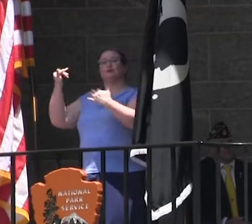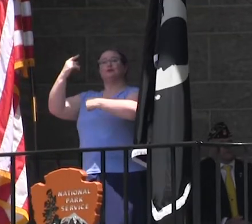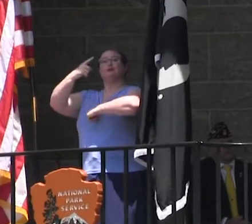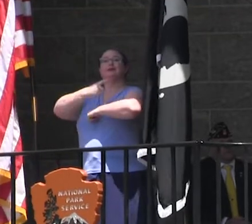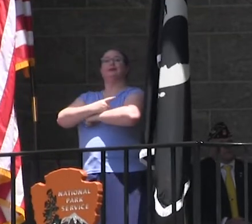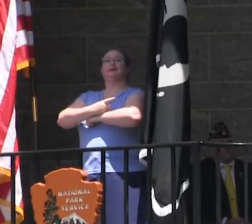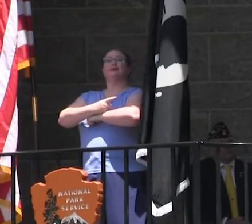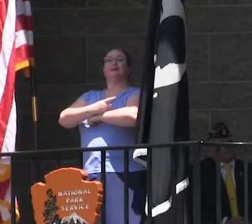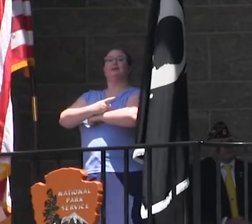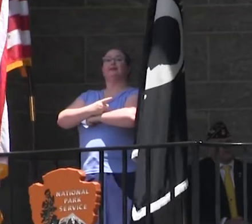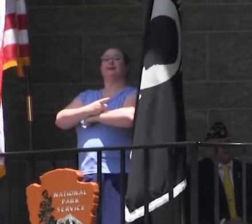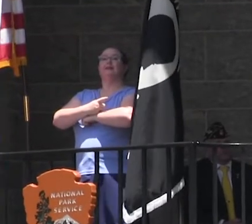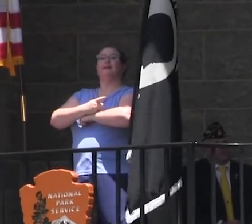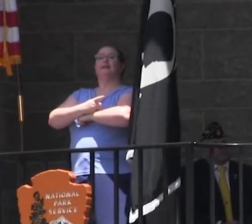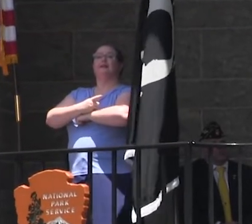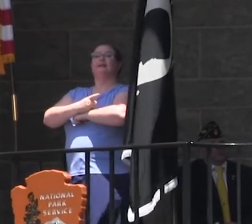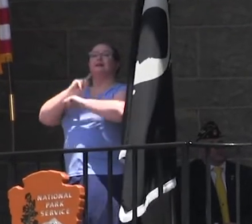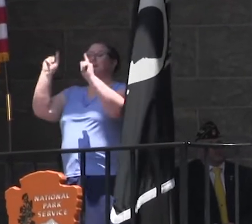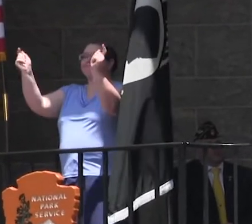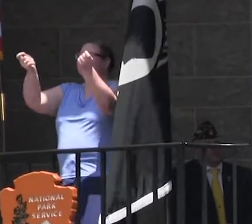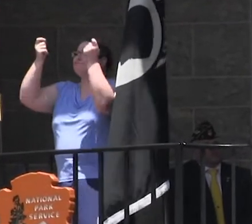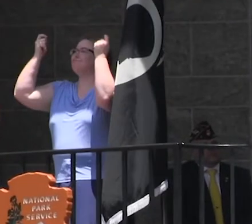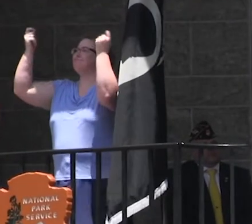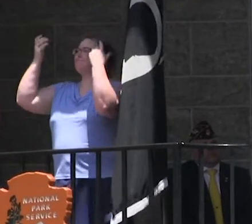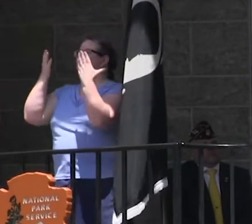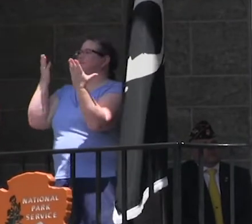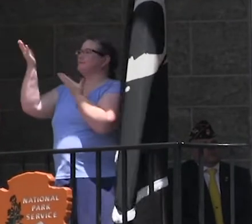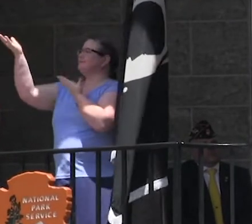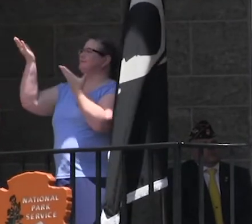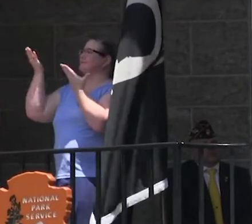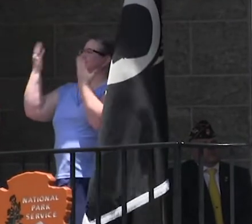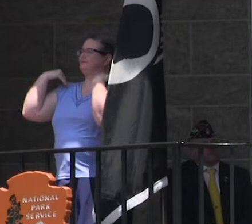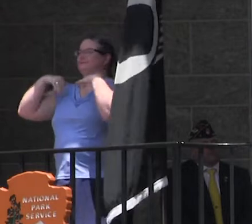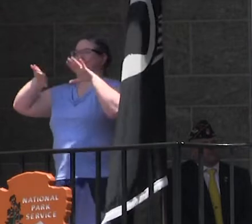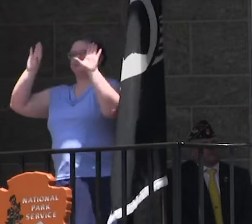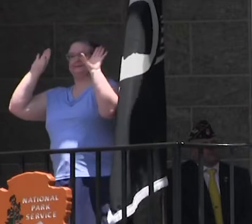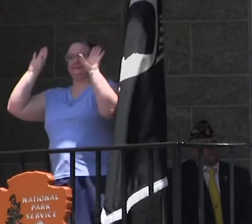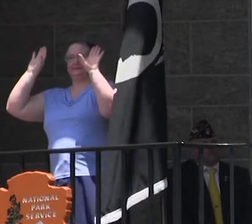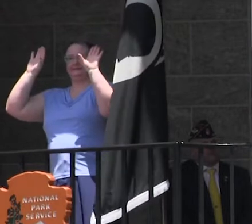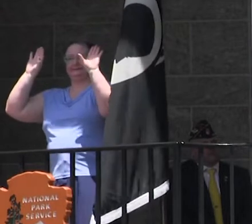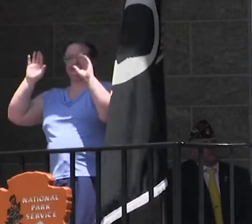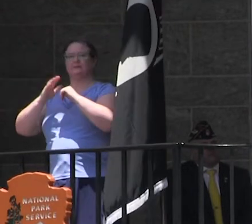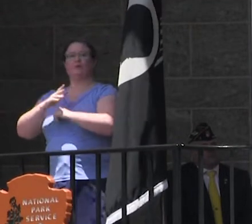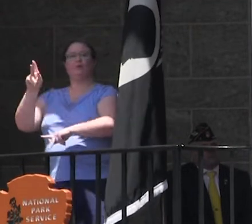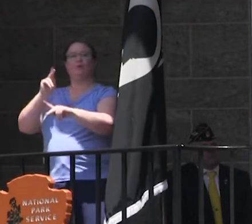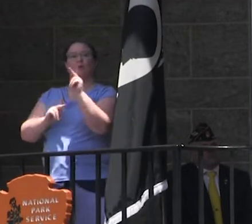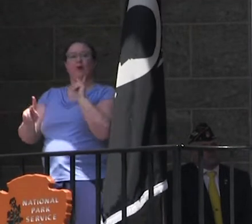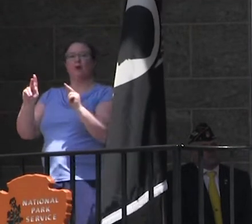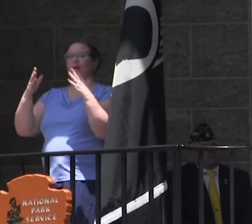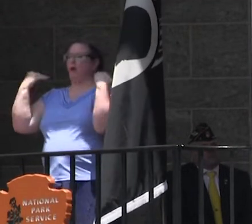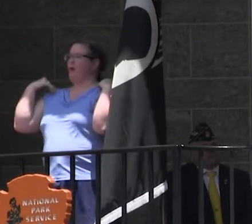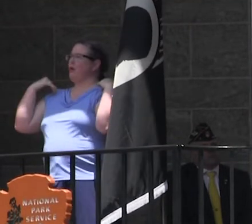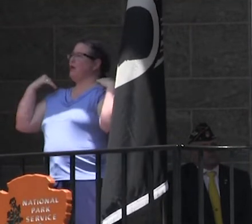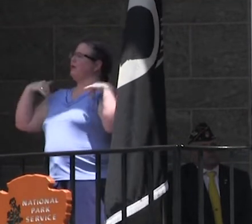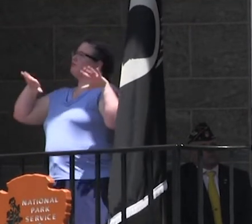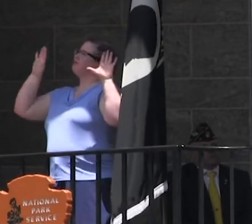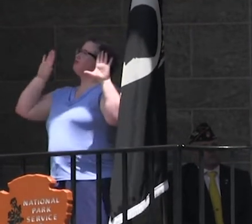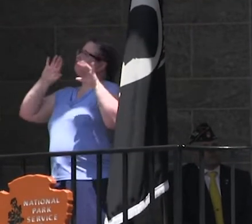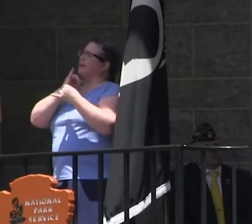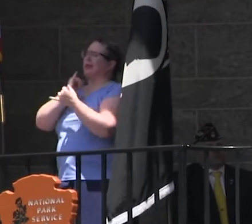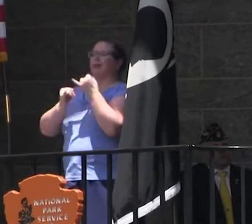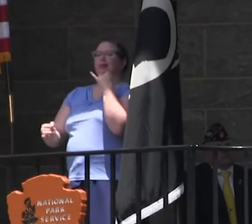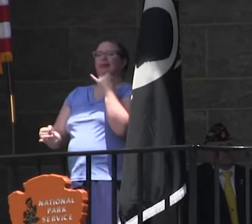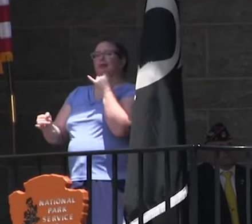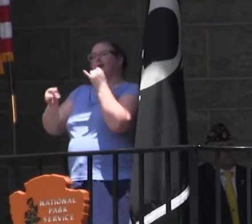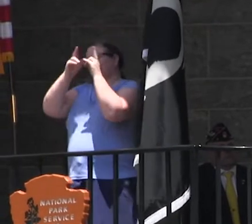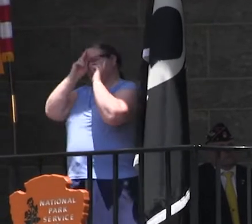today we get to celebrate the service and the sacrifice of those who gave their last full